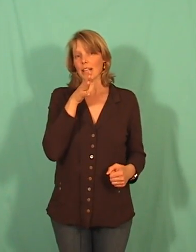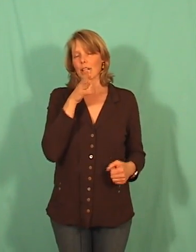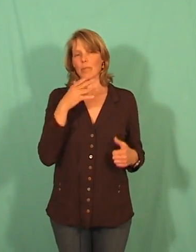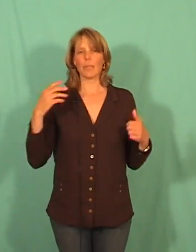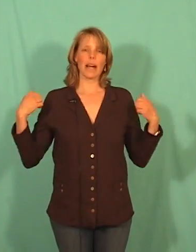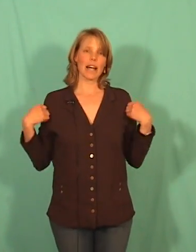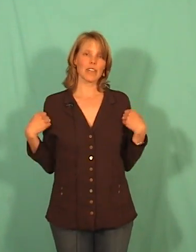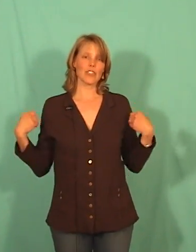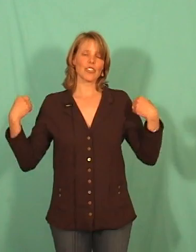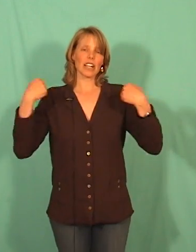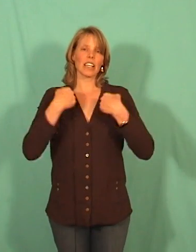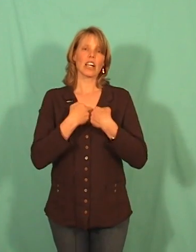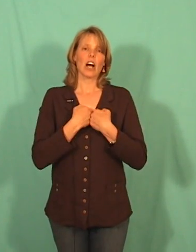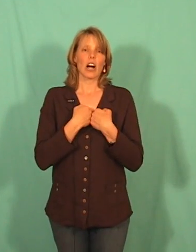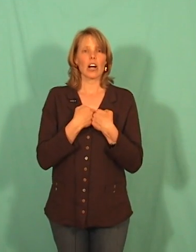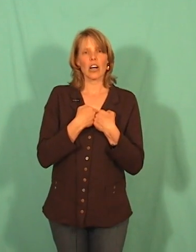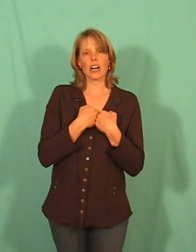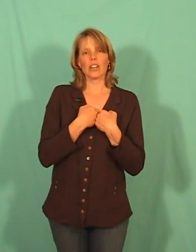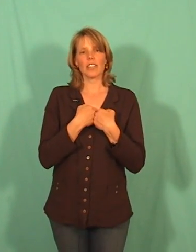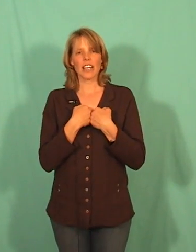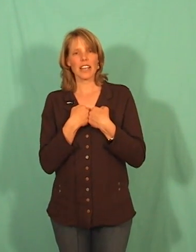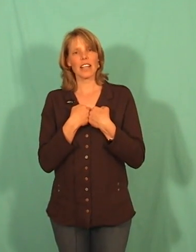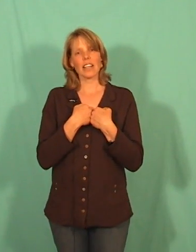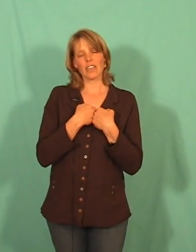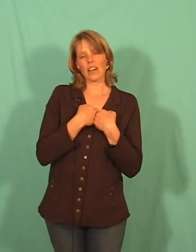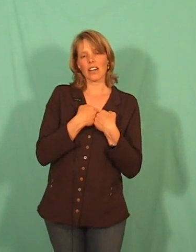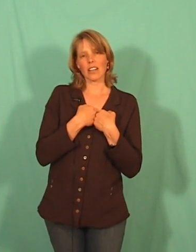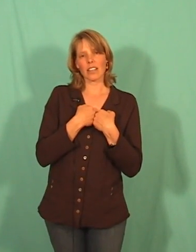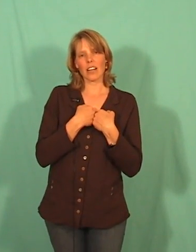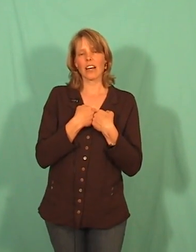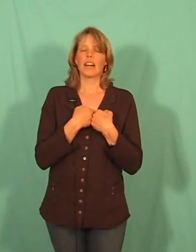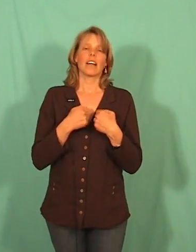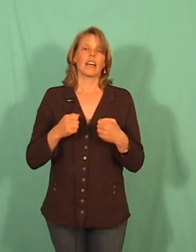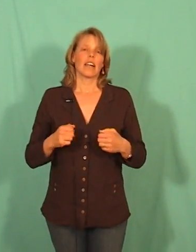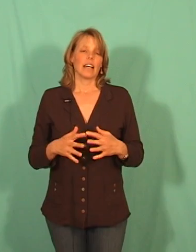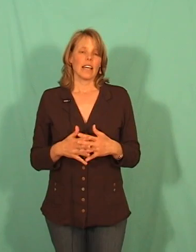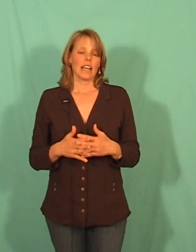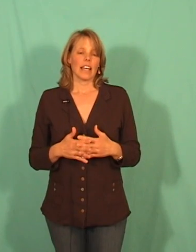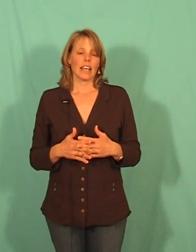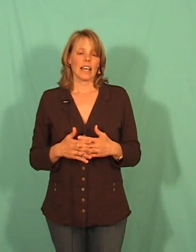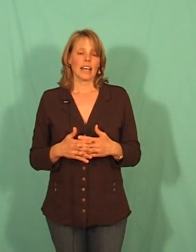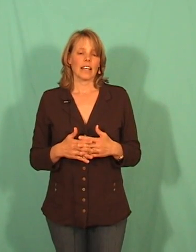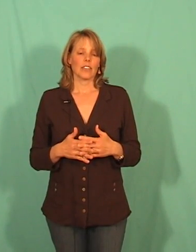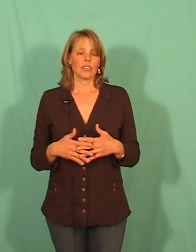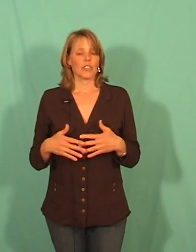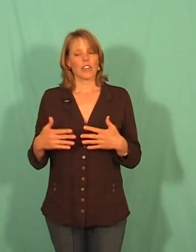a brown jacket all day long. And you could